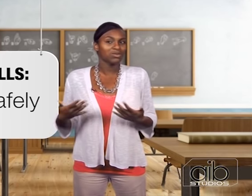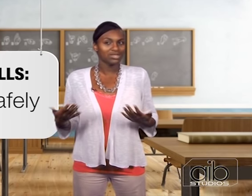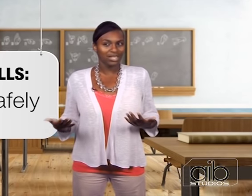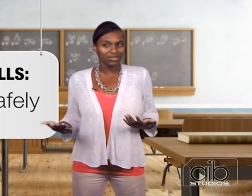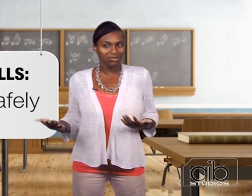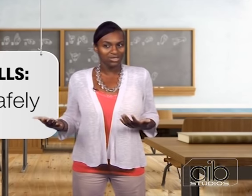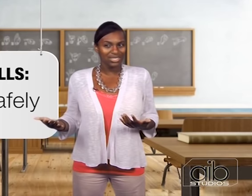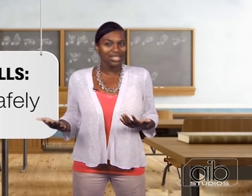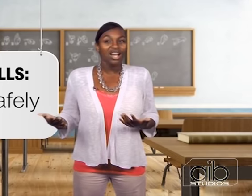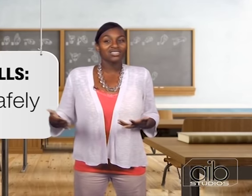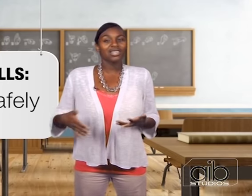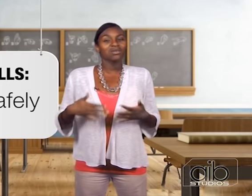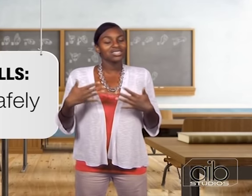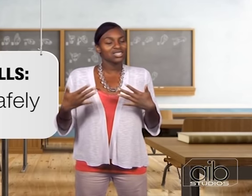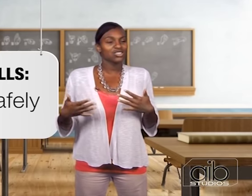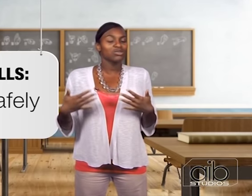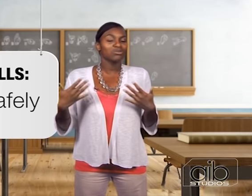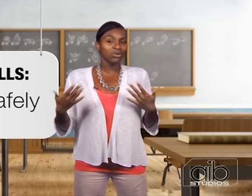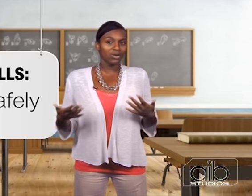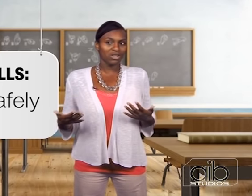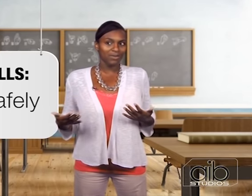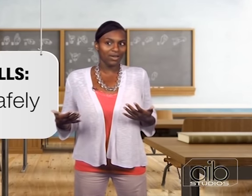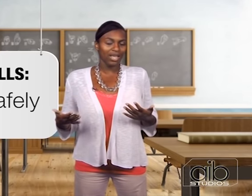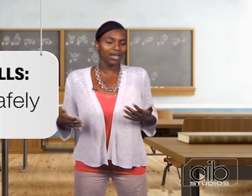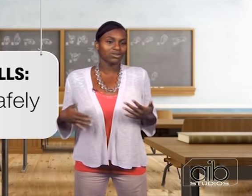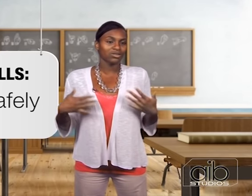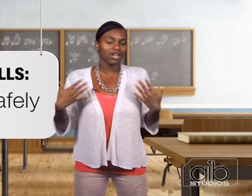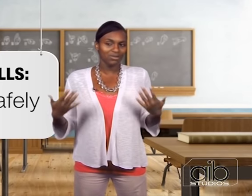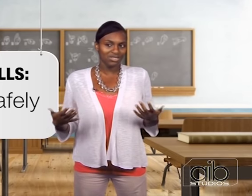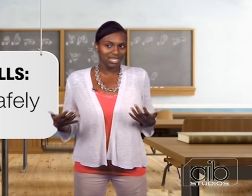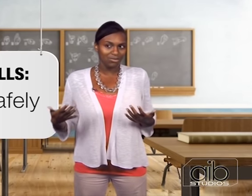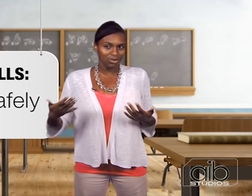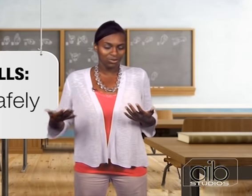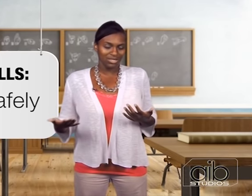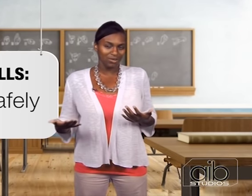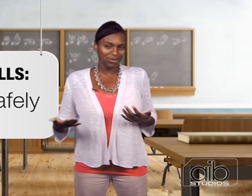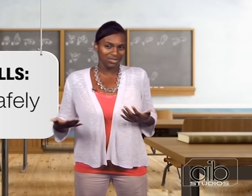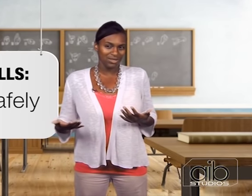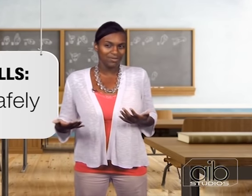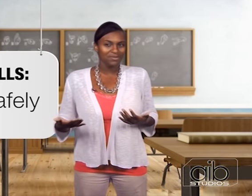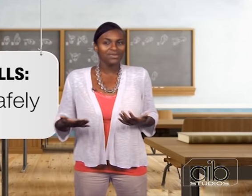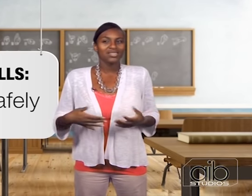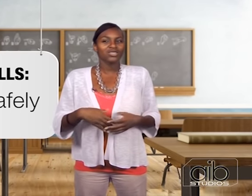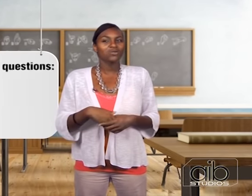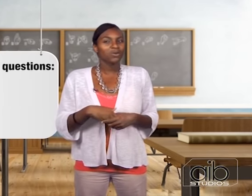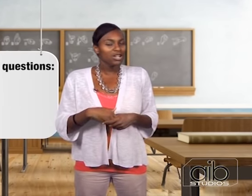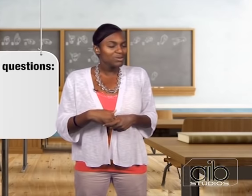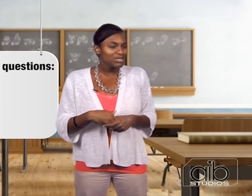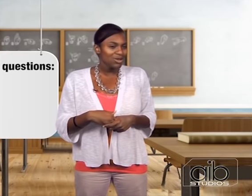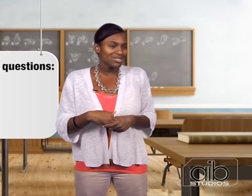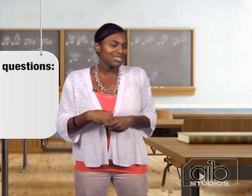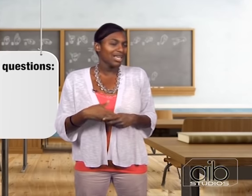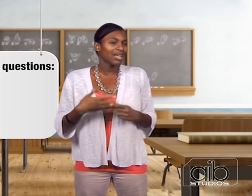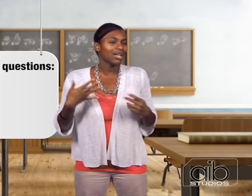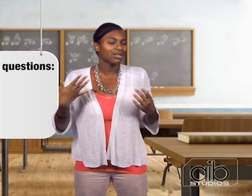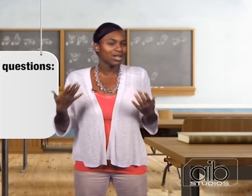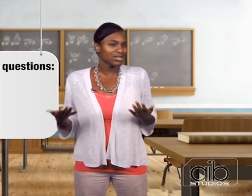deaf community. So let me teach you more about how to conversate more with a deaf person. So you probably noticed that a lot of deaf